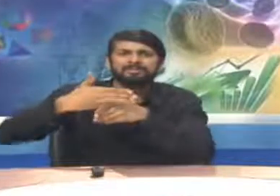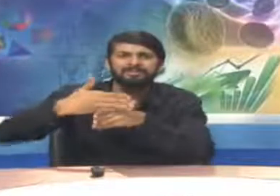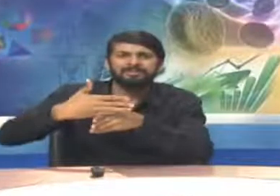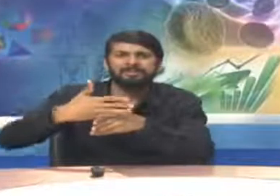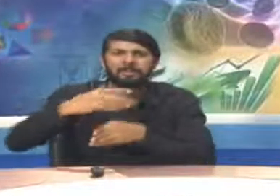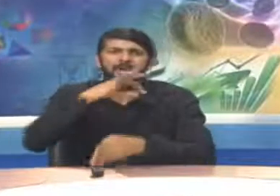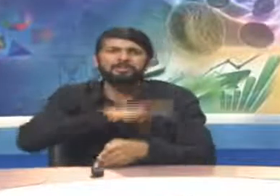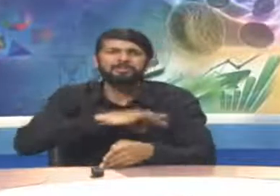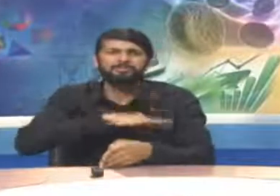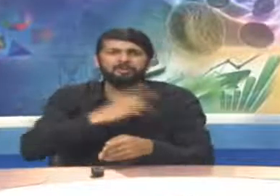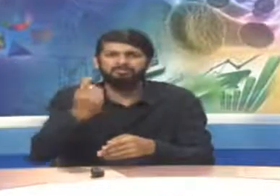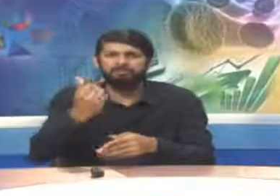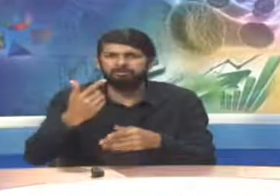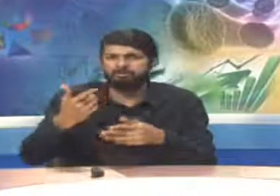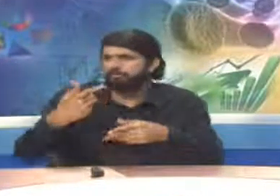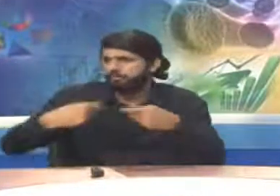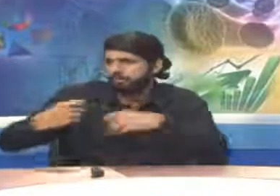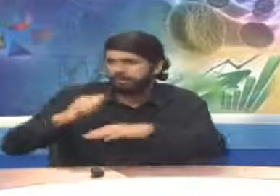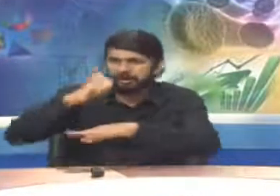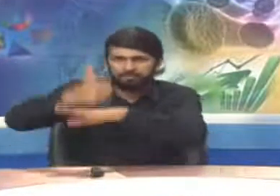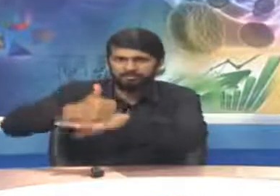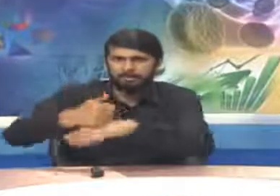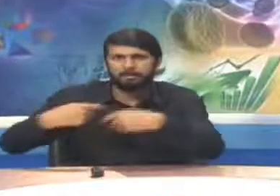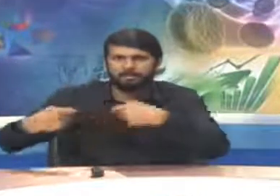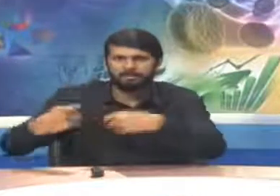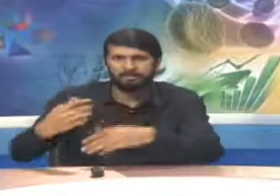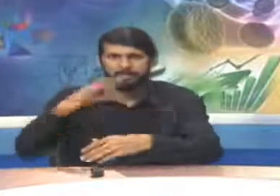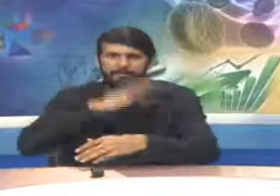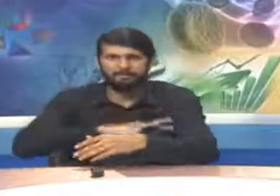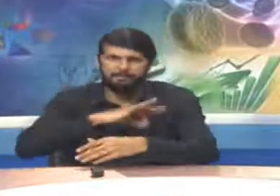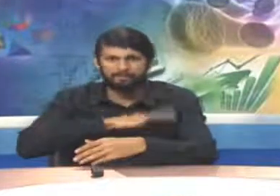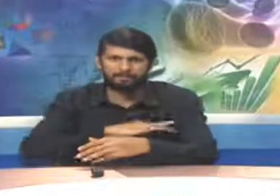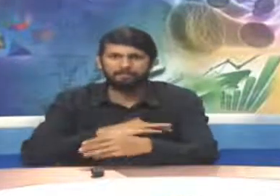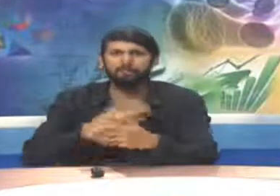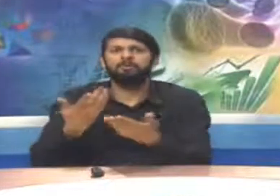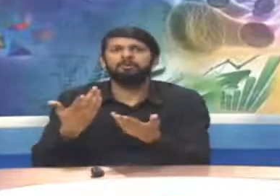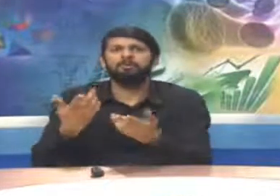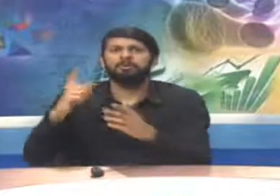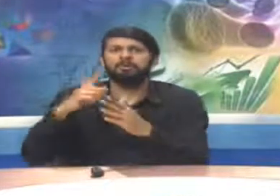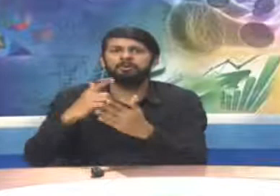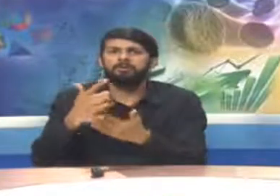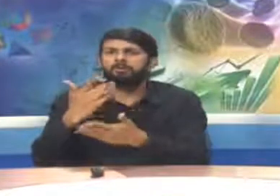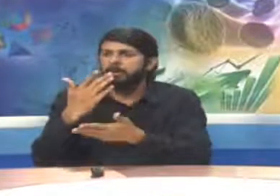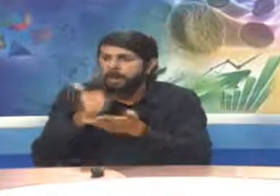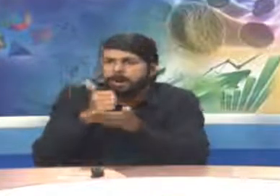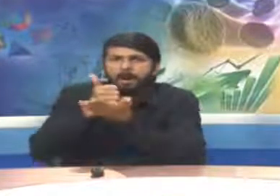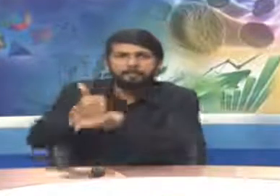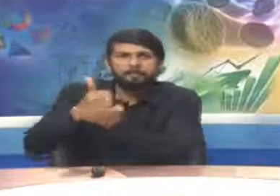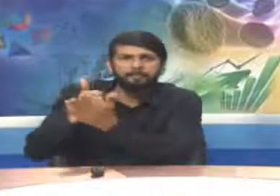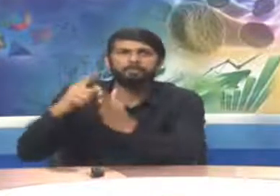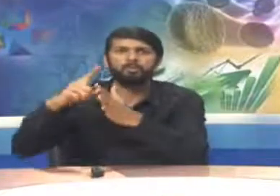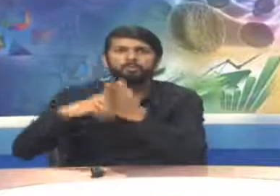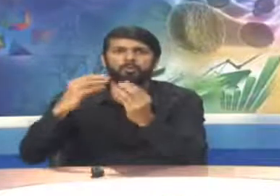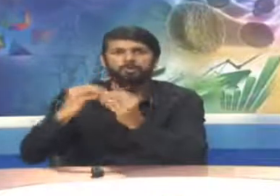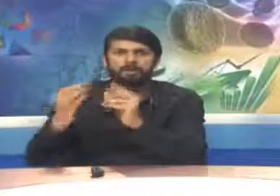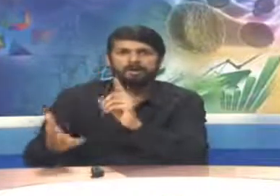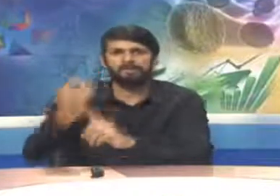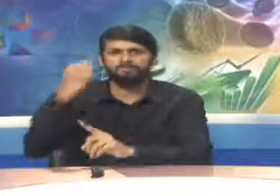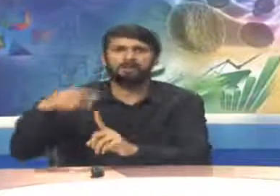and on the other hand it seeks to demand a share of profit for the